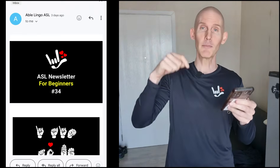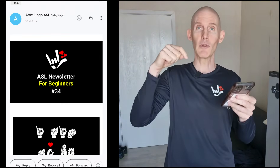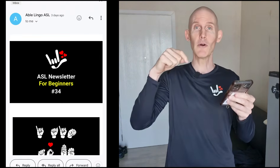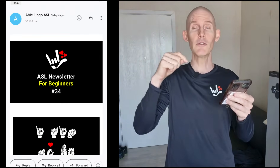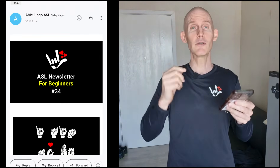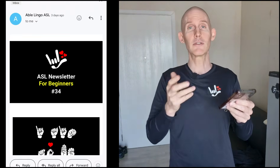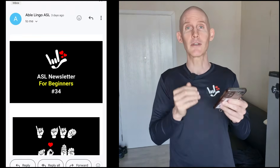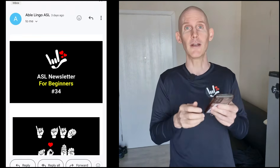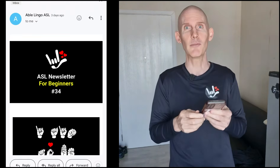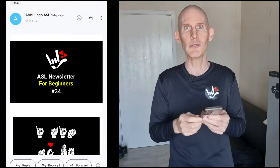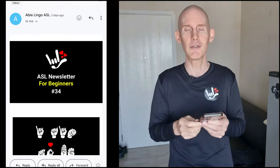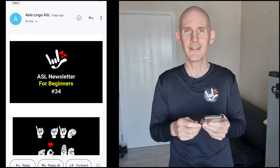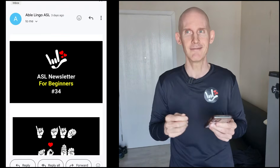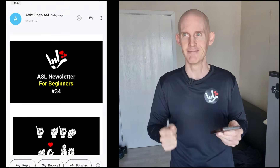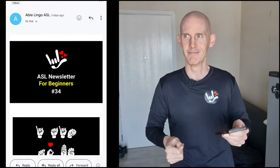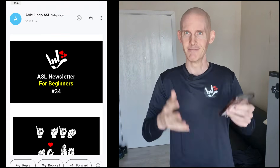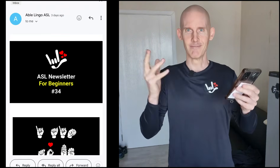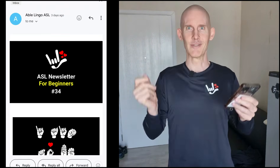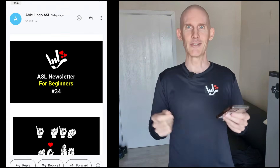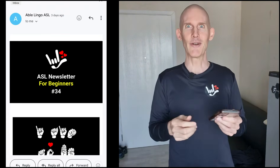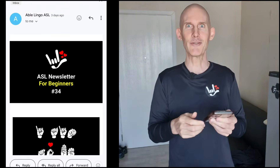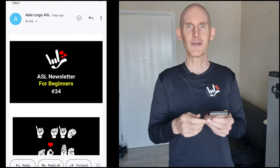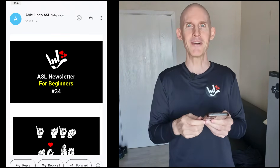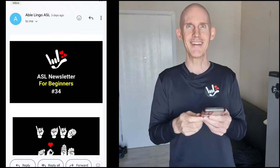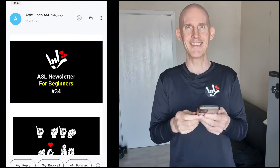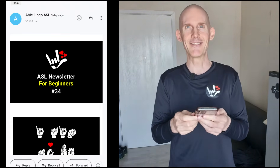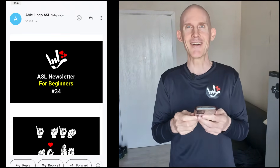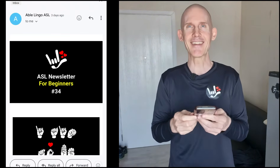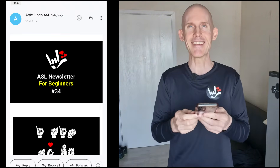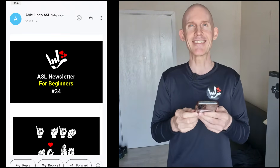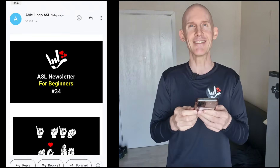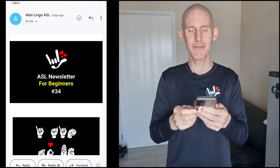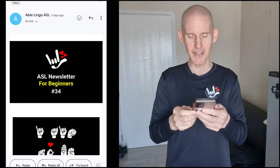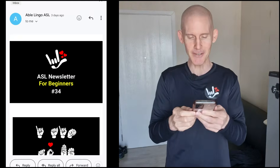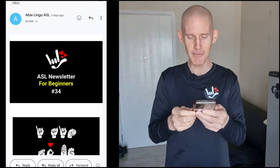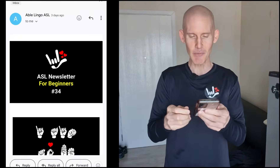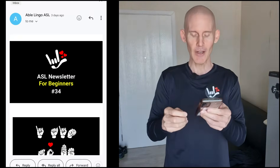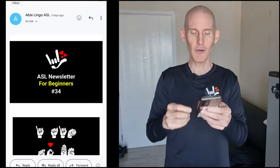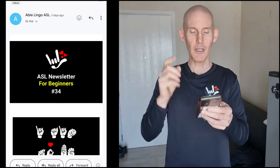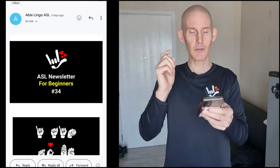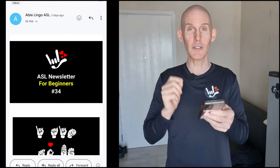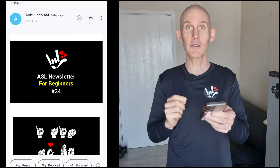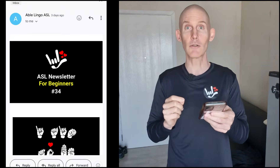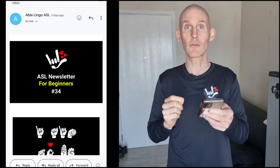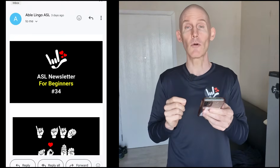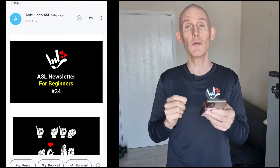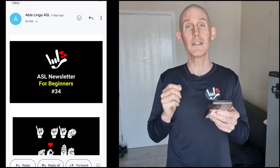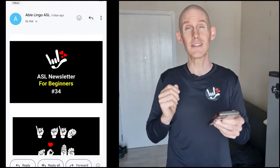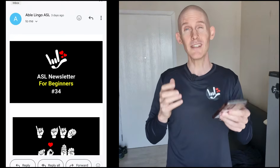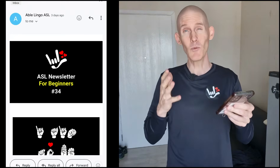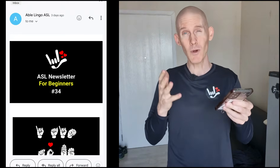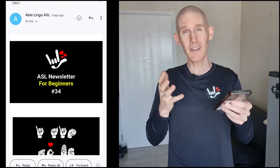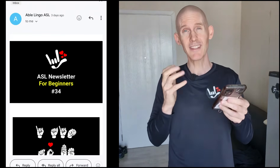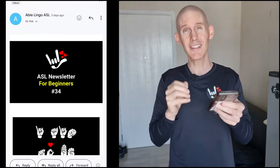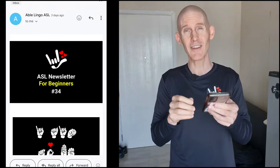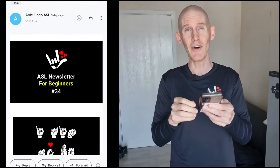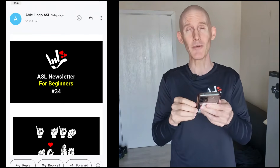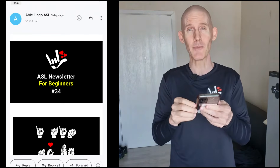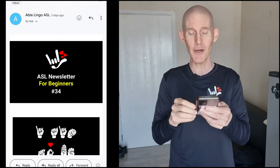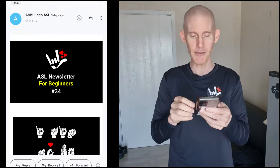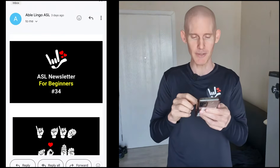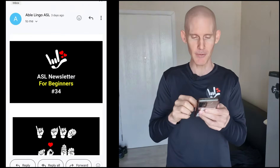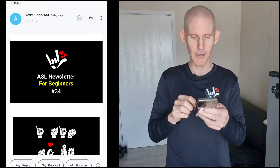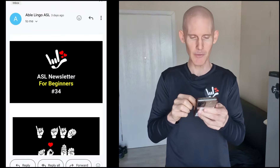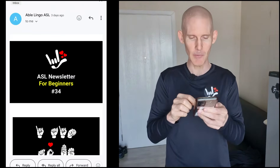Use the link below and you can sign up and you can share the joy and enjoy the lesson as well. Okay, so let's start scrolling and see what this is